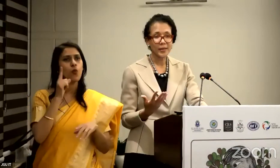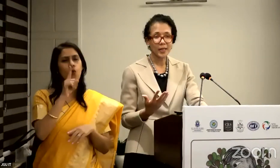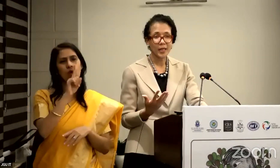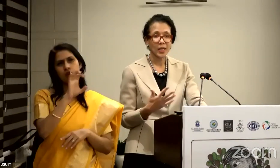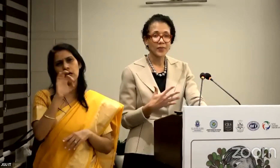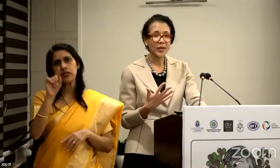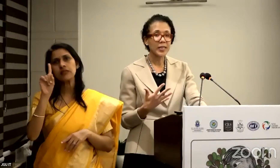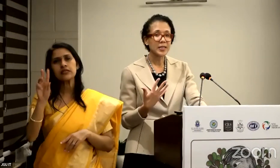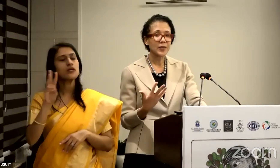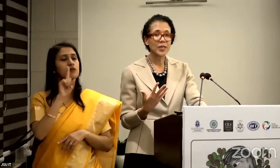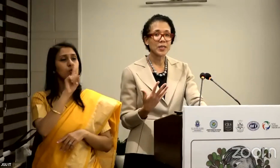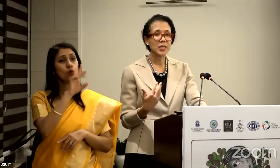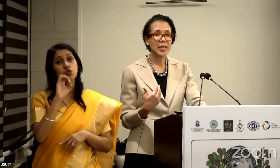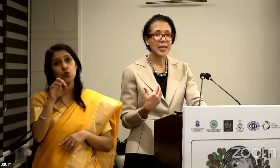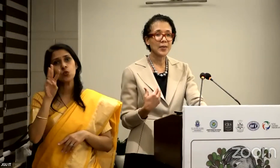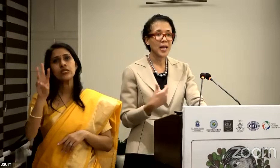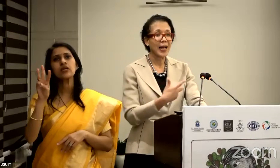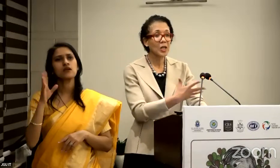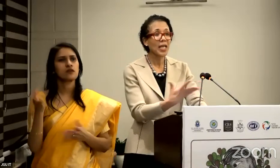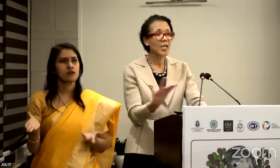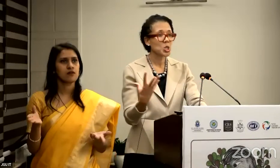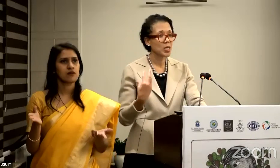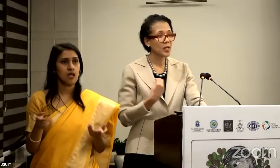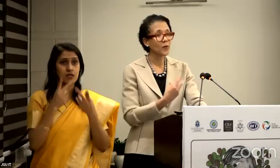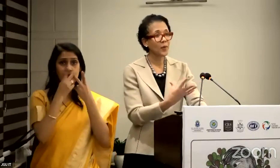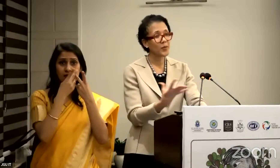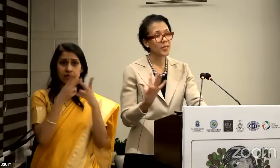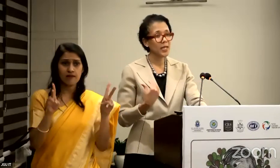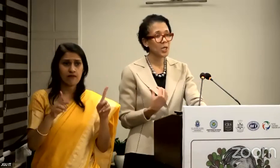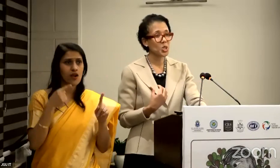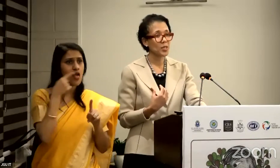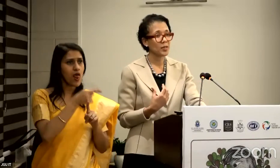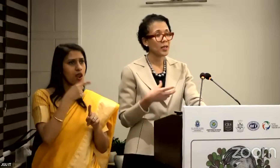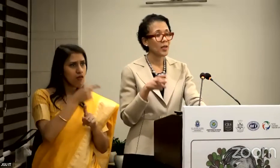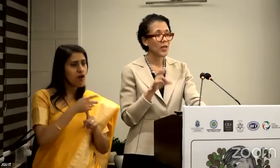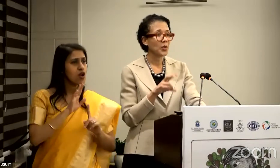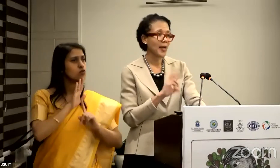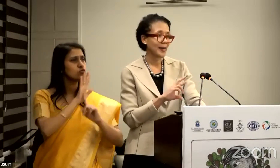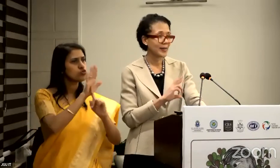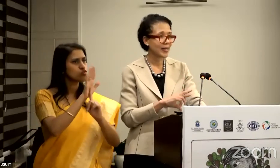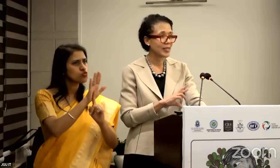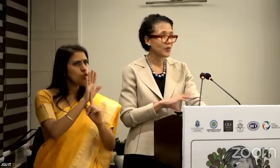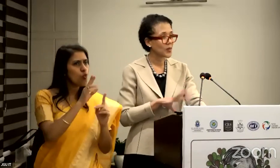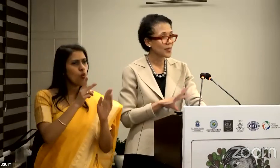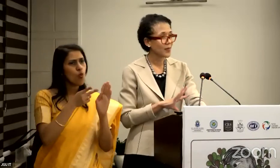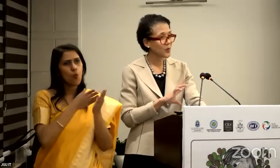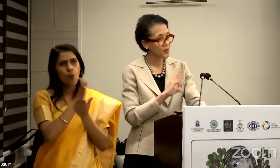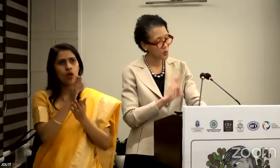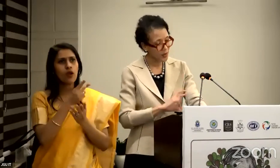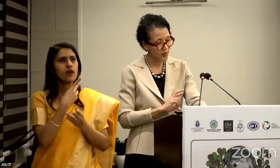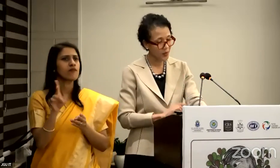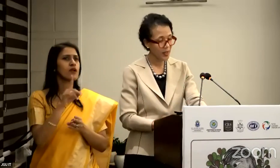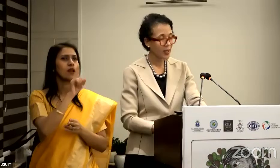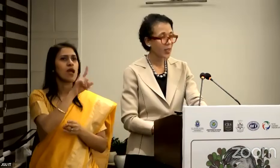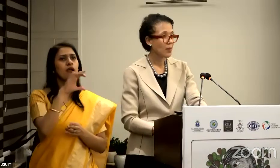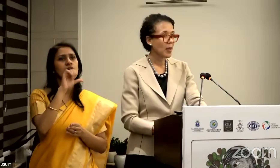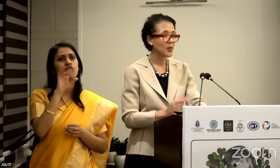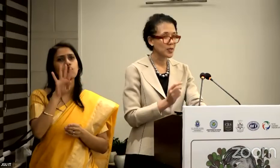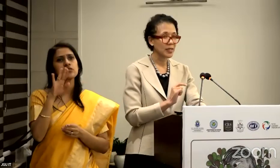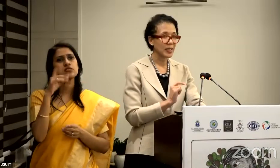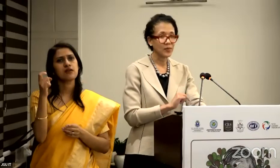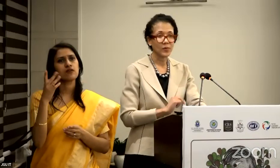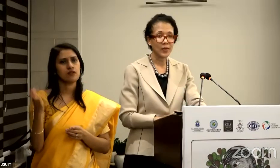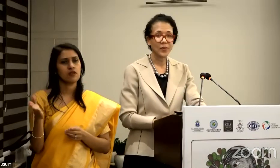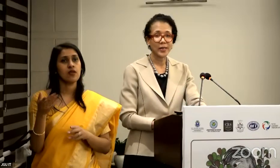130. Very different allocation of representation than you had in 1947 with the 23